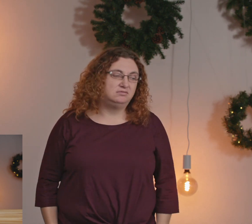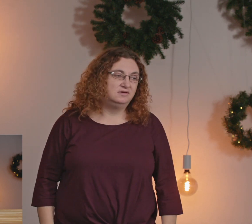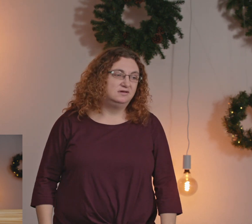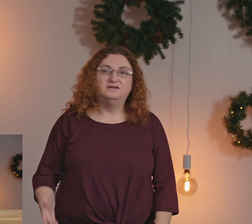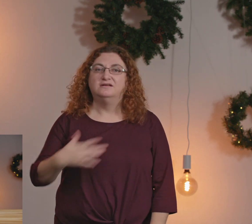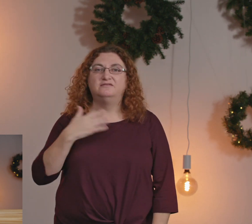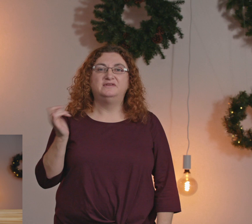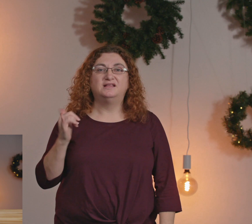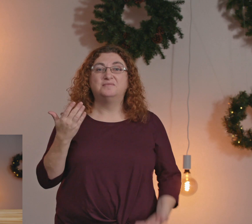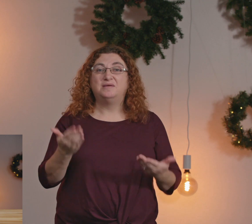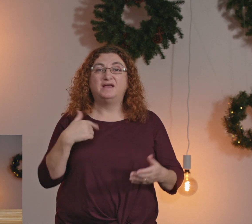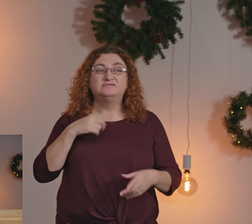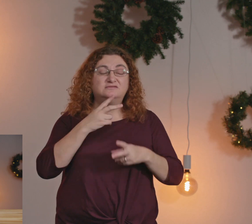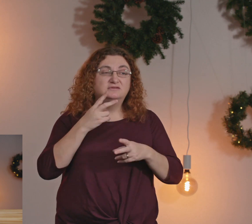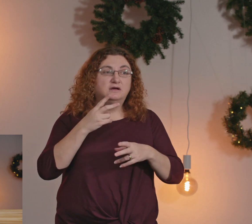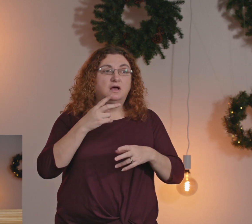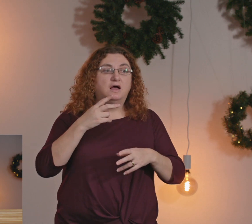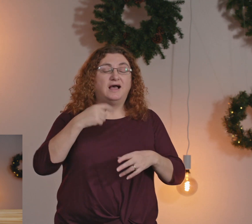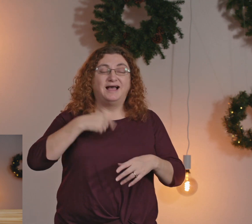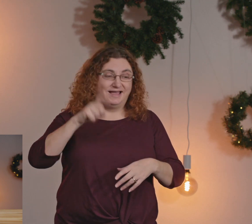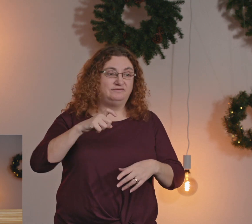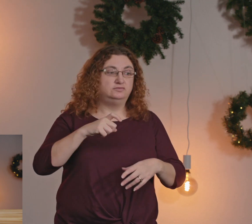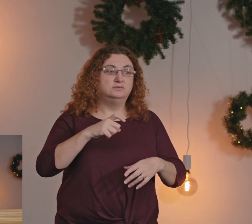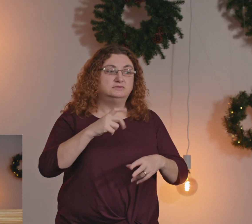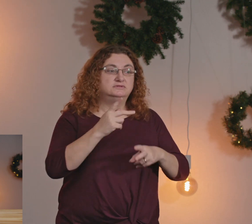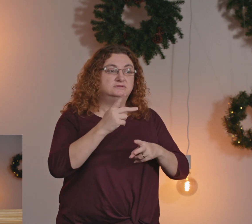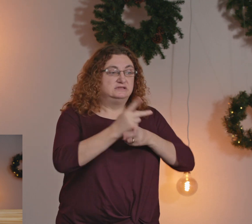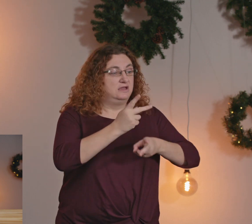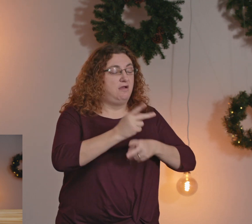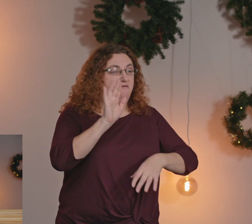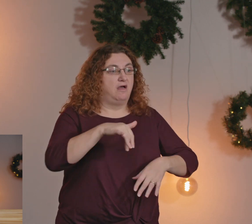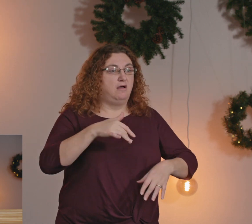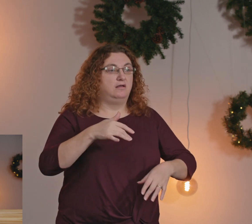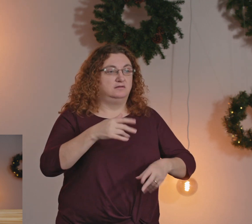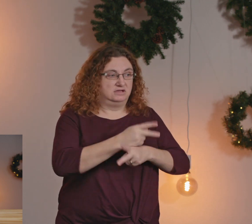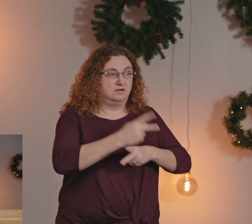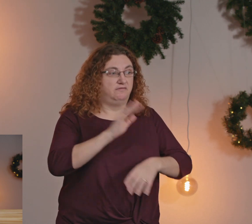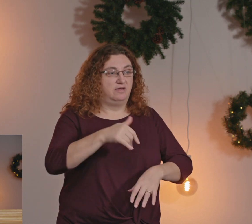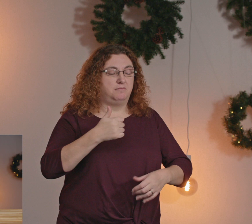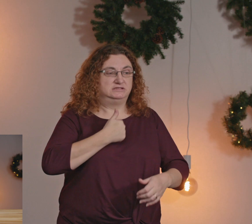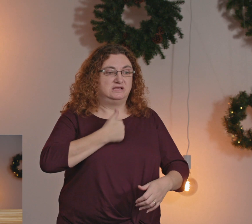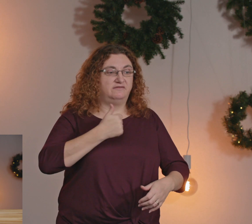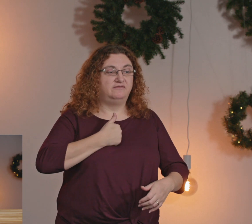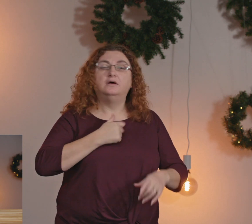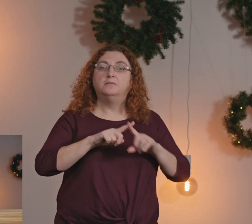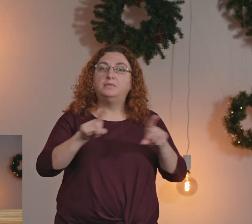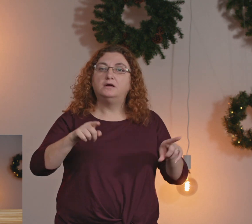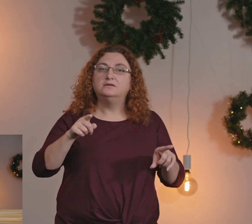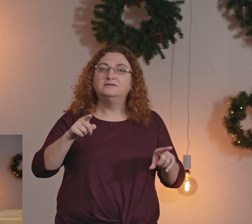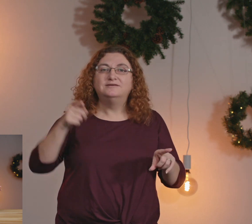You feel like you've got to take care of it yourself, but you do realize that God is a God of mercy, that you can cry out to him in those deep moments and say, Lord, have mercy on